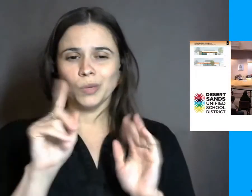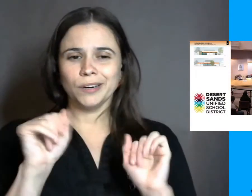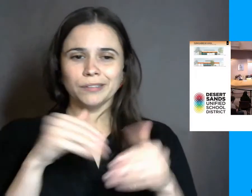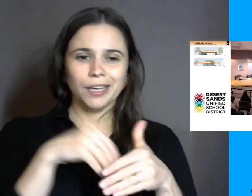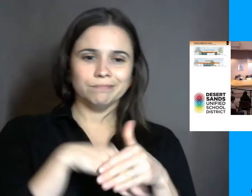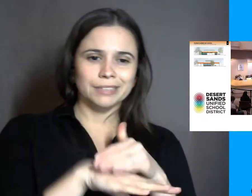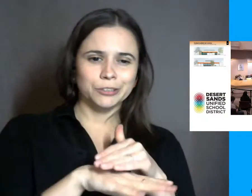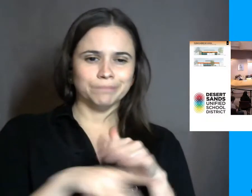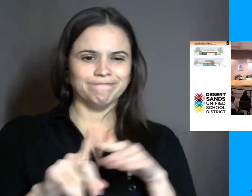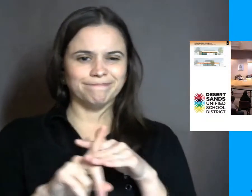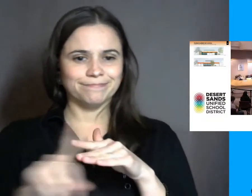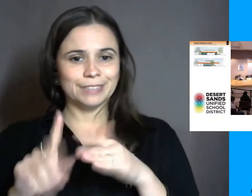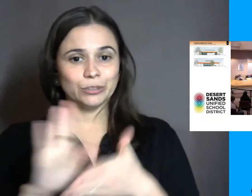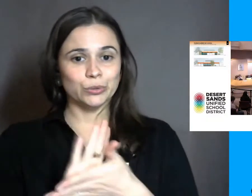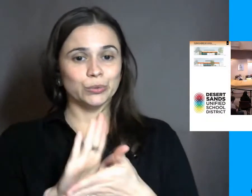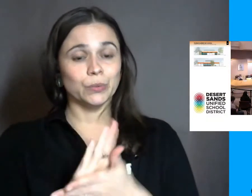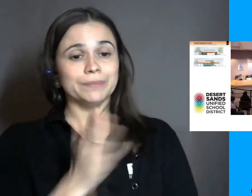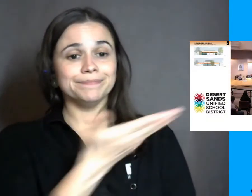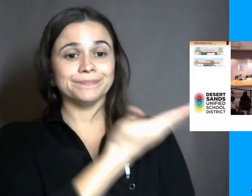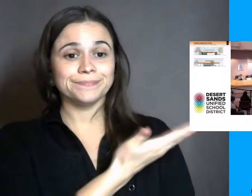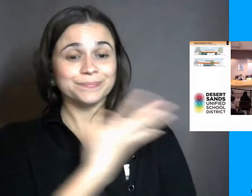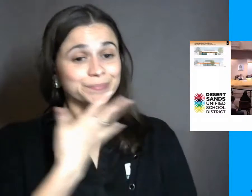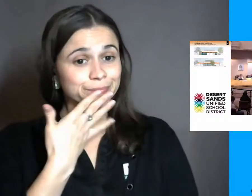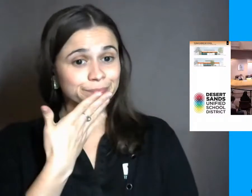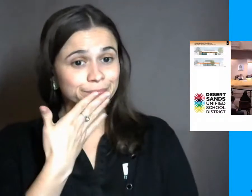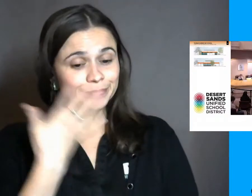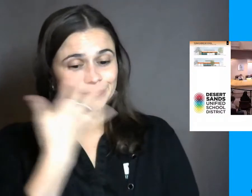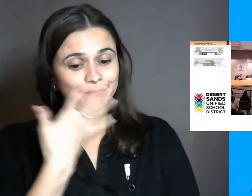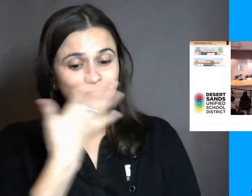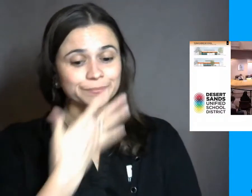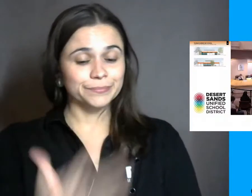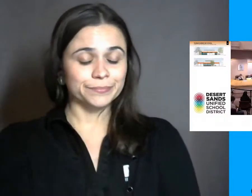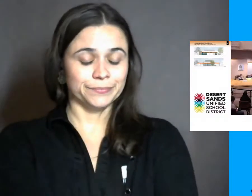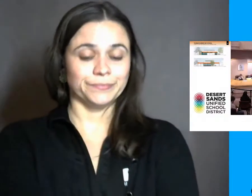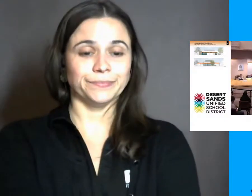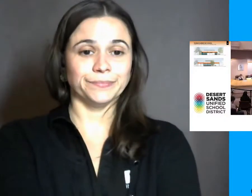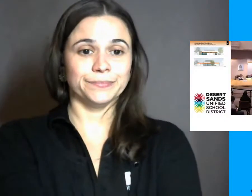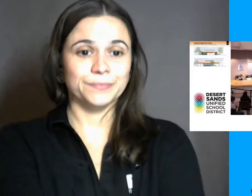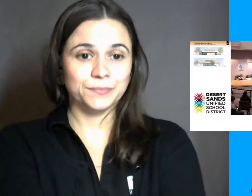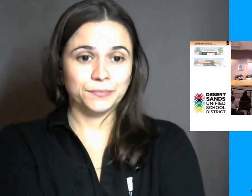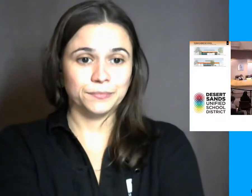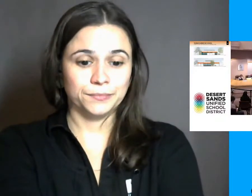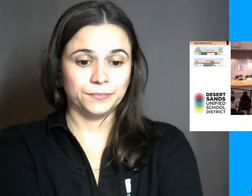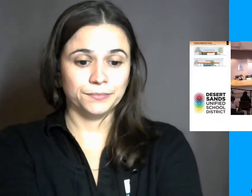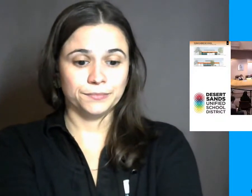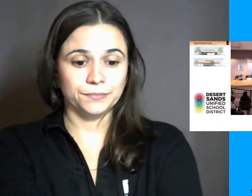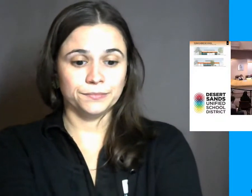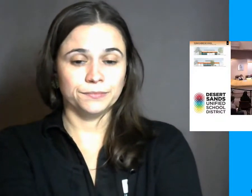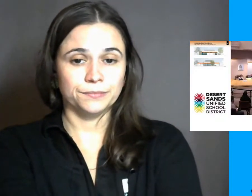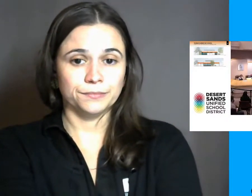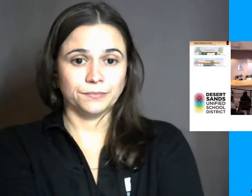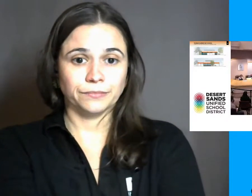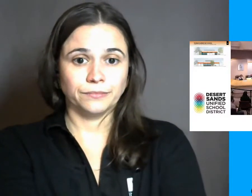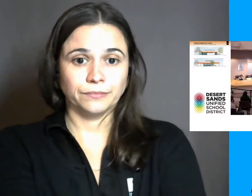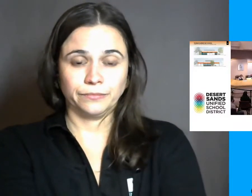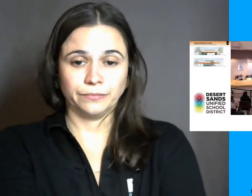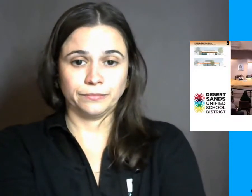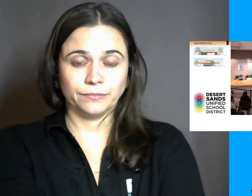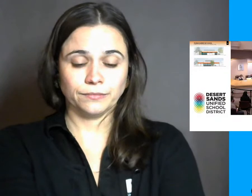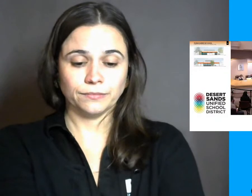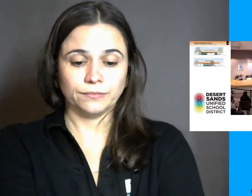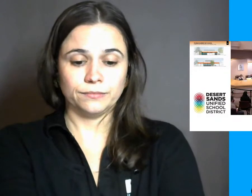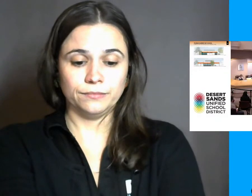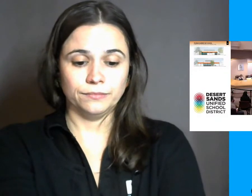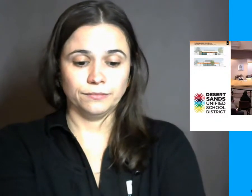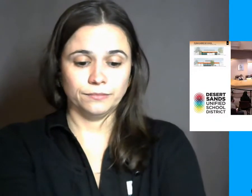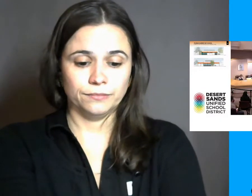just to give you how the color is going to be, the colors at this campus, how they're lining up with their mascot. And we're refacing this campus as well,